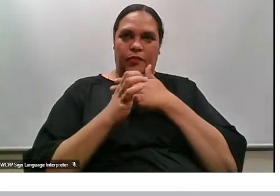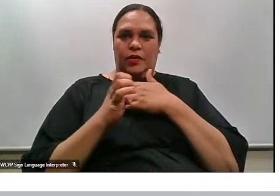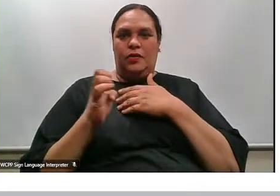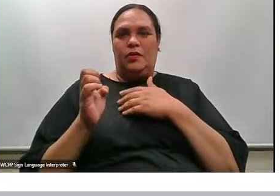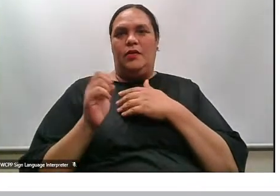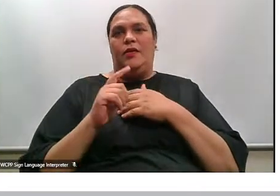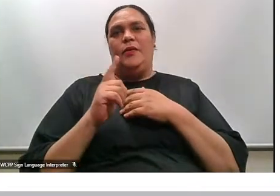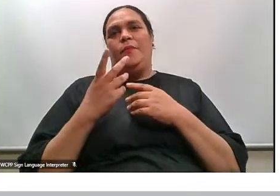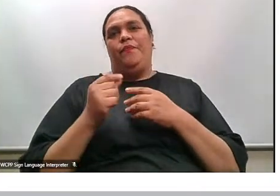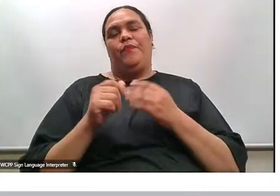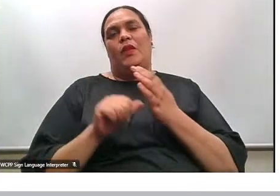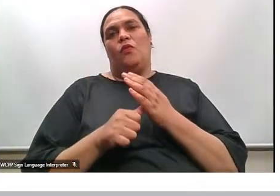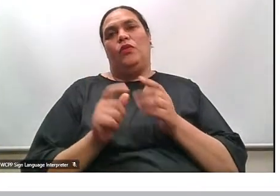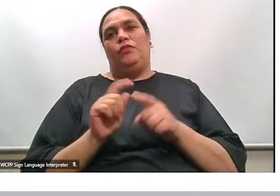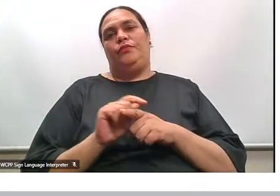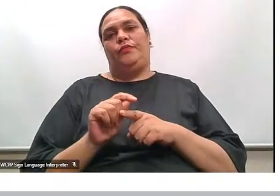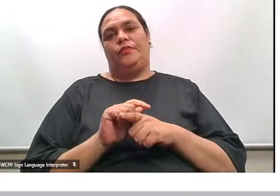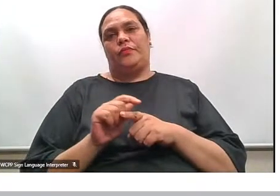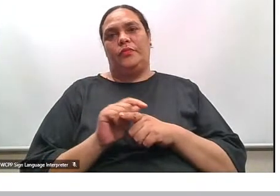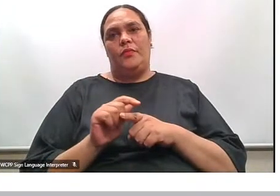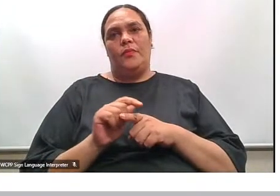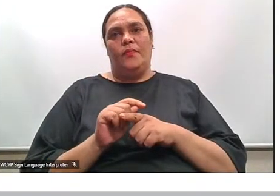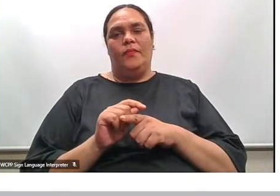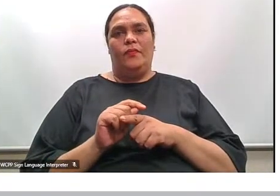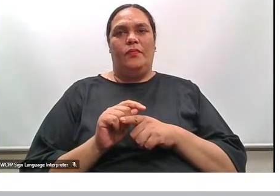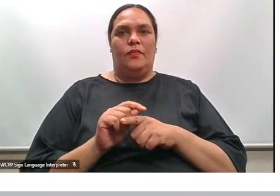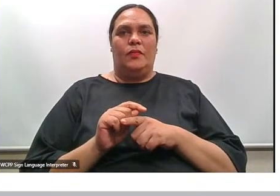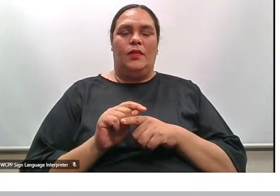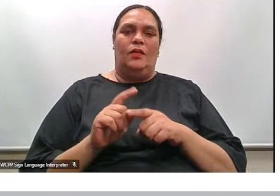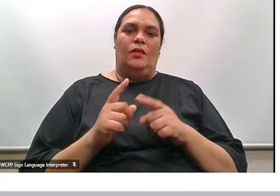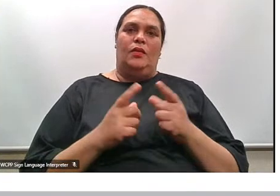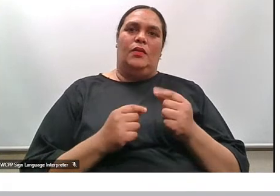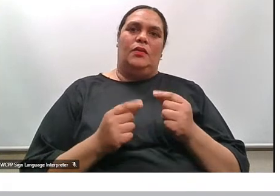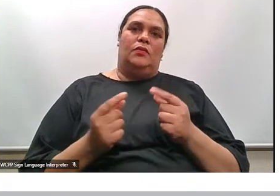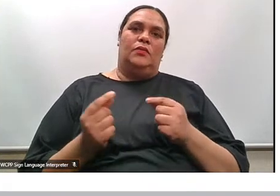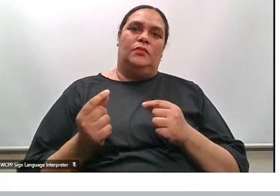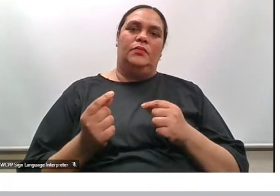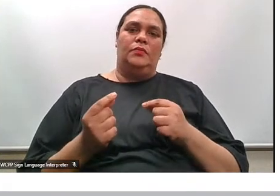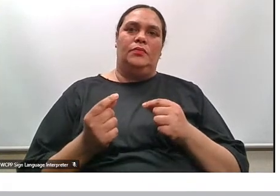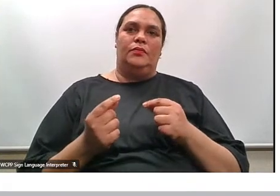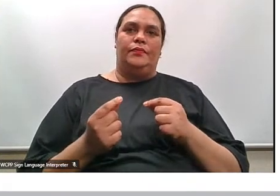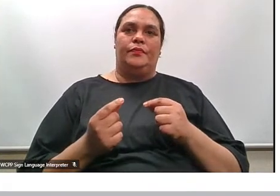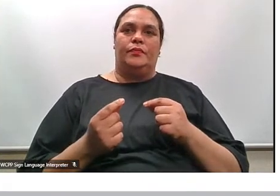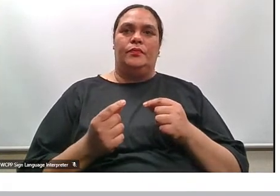grant training, or what is it about?